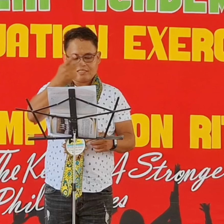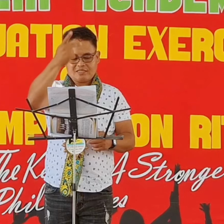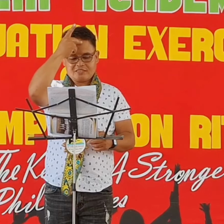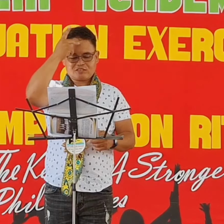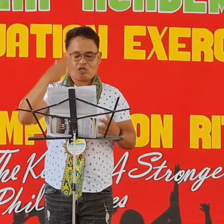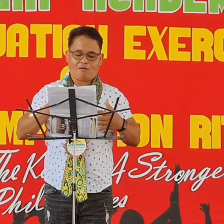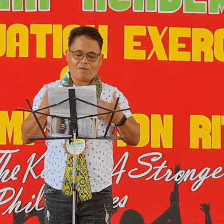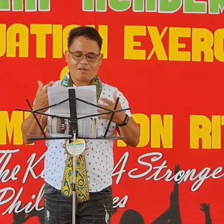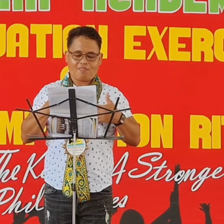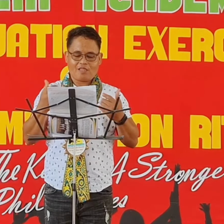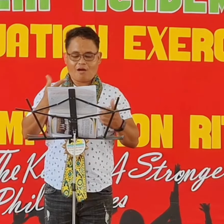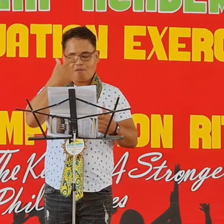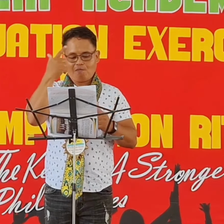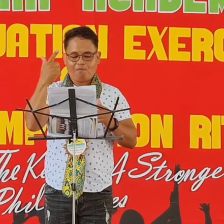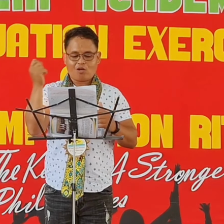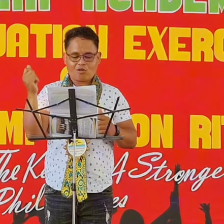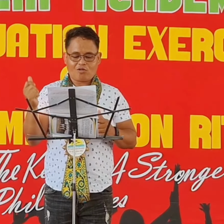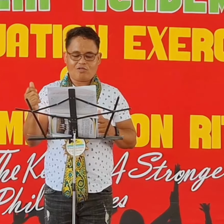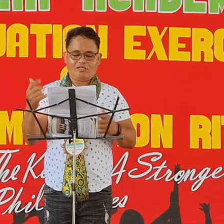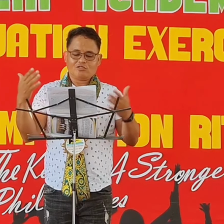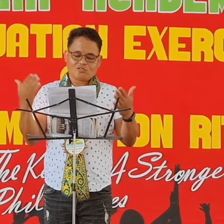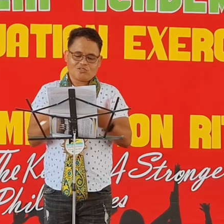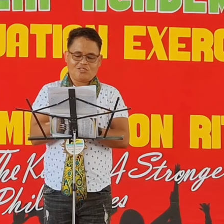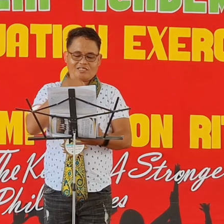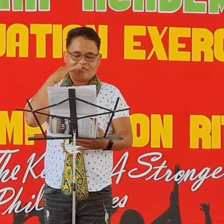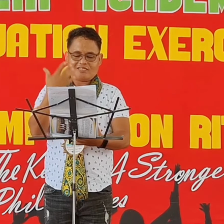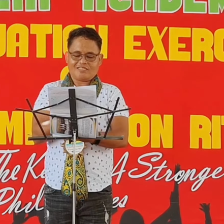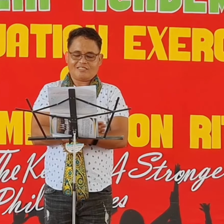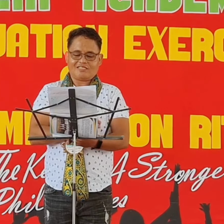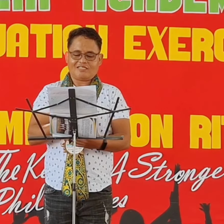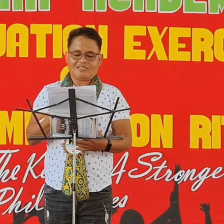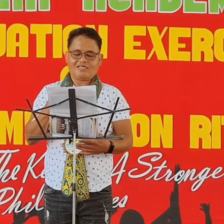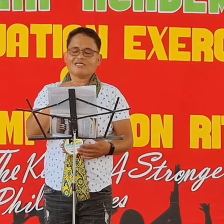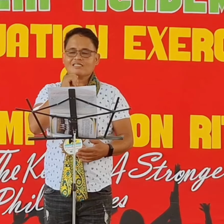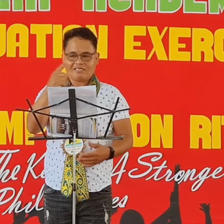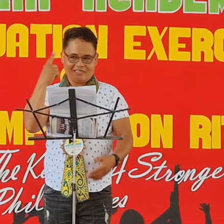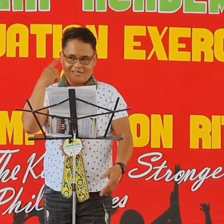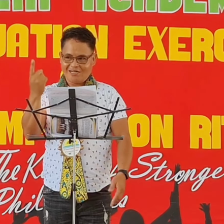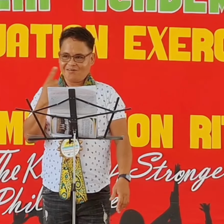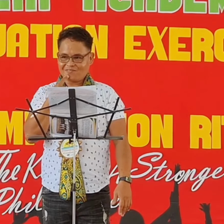My parents were happy because their new daughter was not deaf.